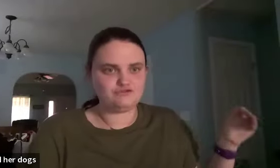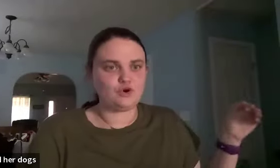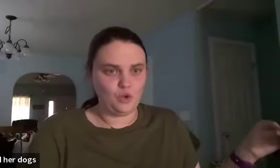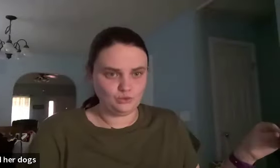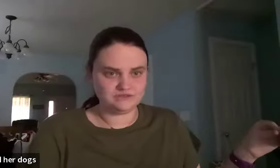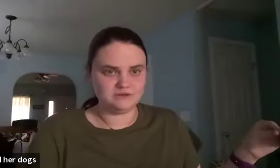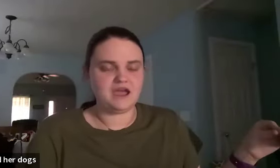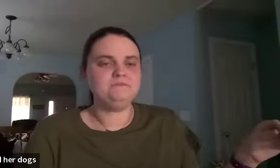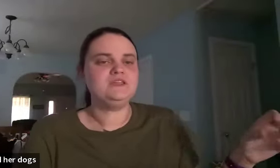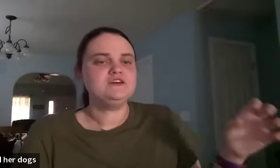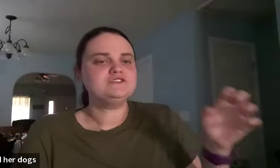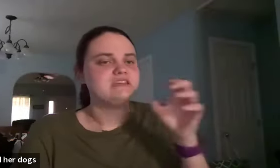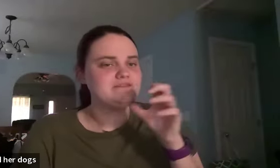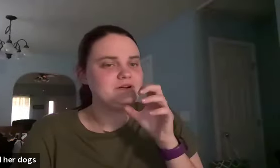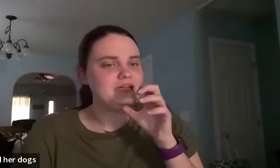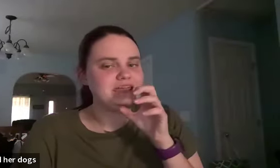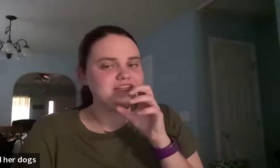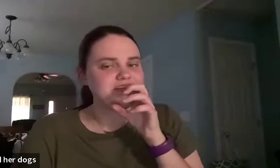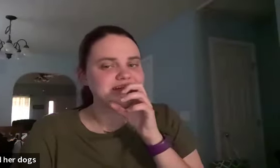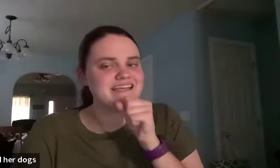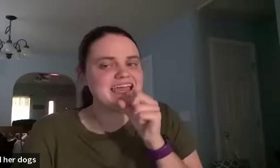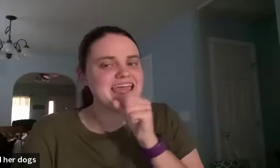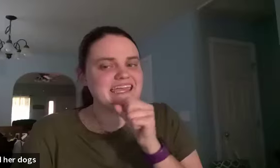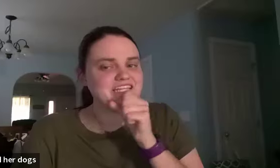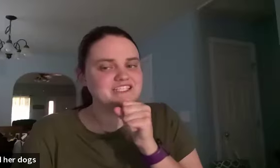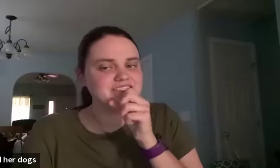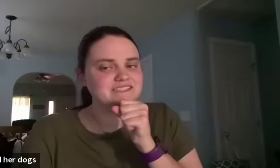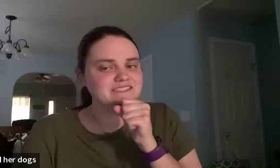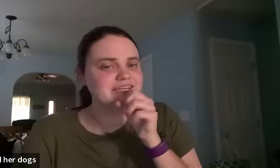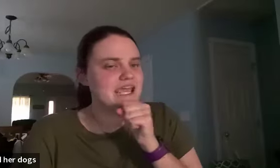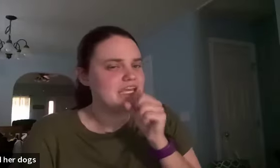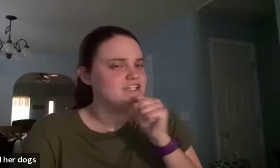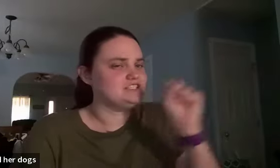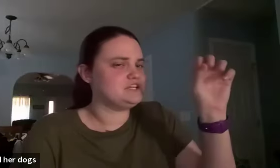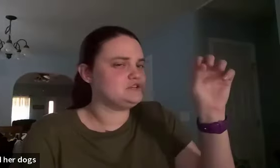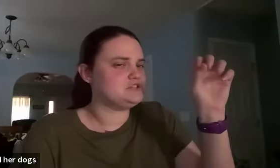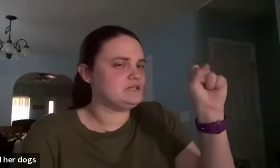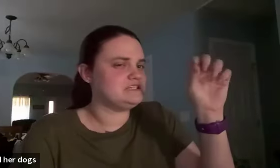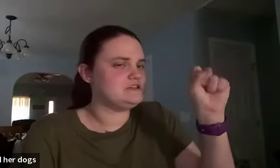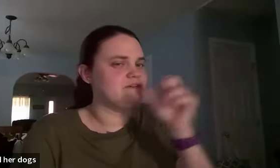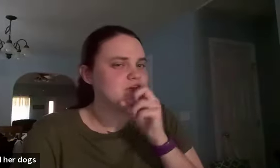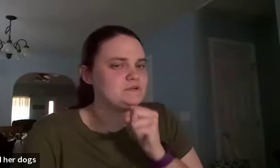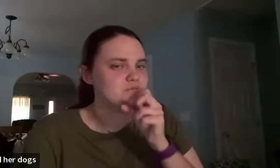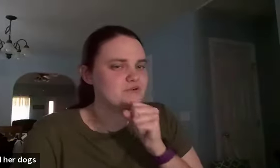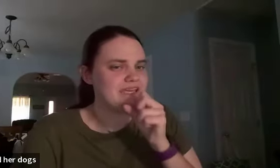for old, okay? So the sign for age is age, age. It's like you're squeezing your finger, but you're bringing